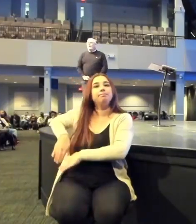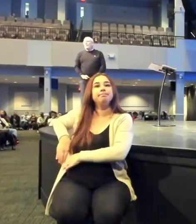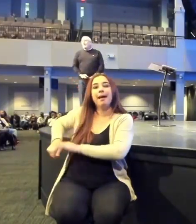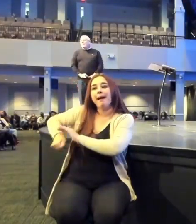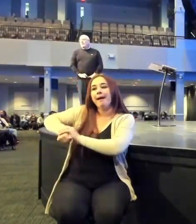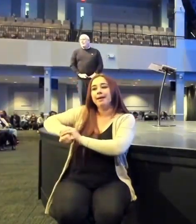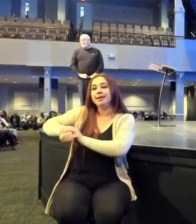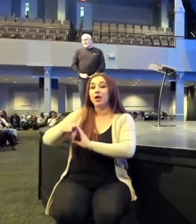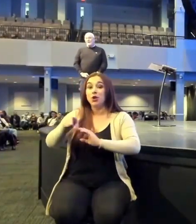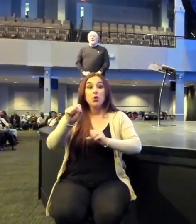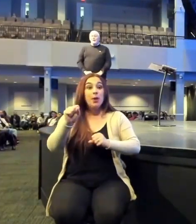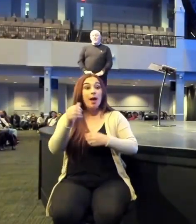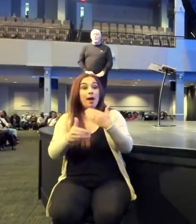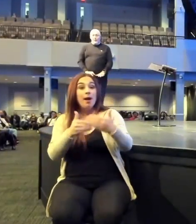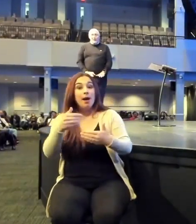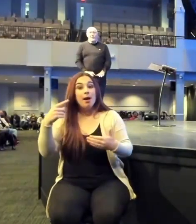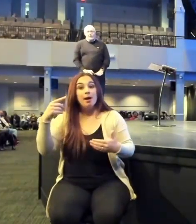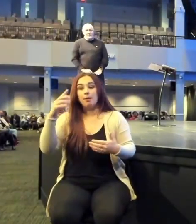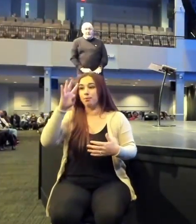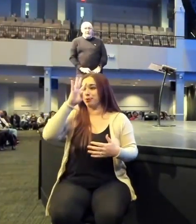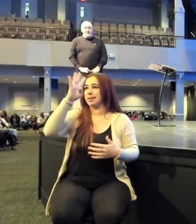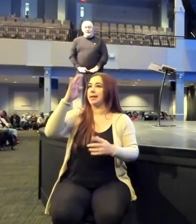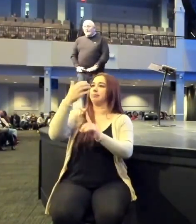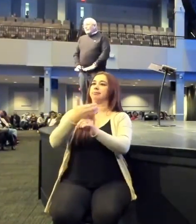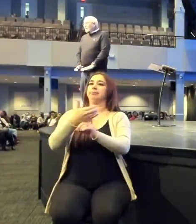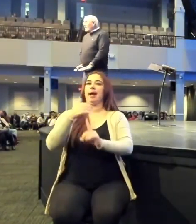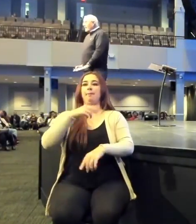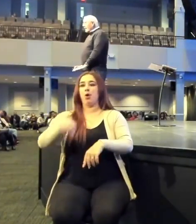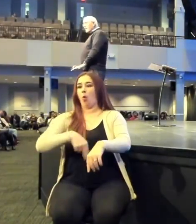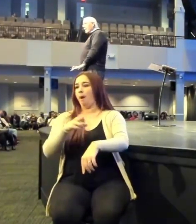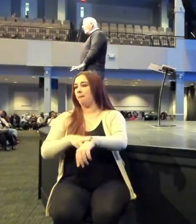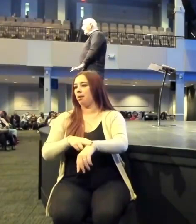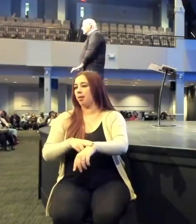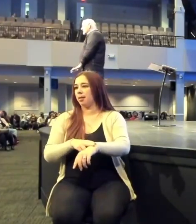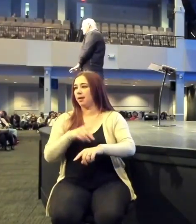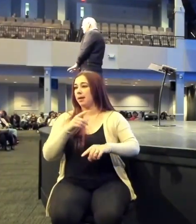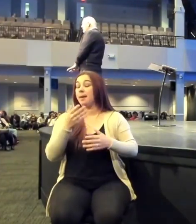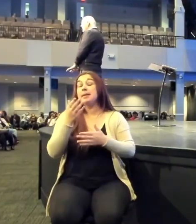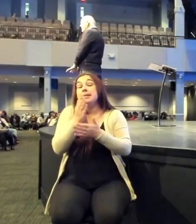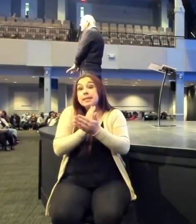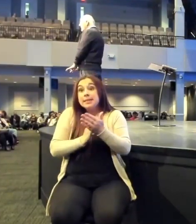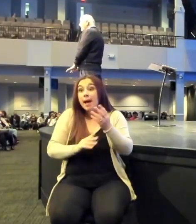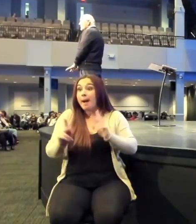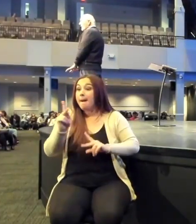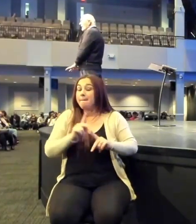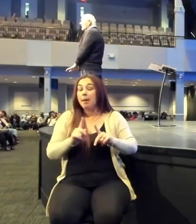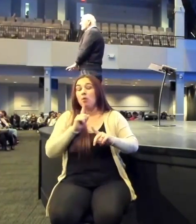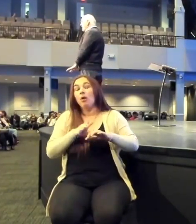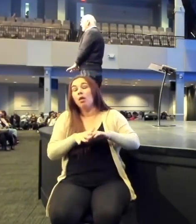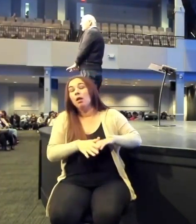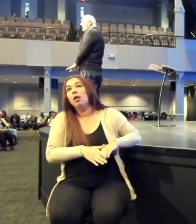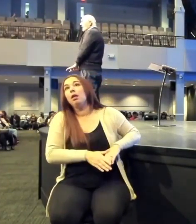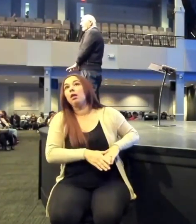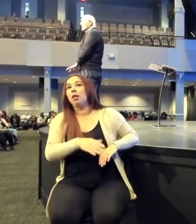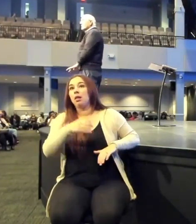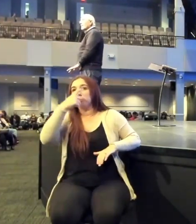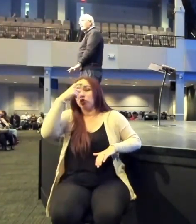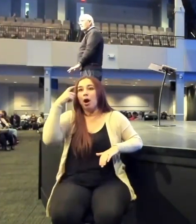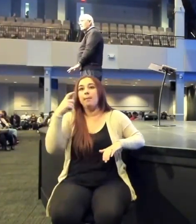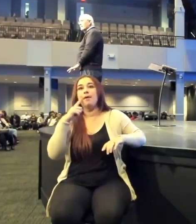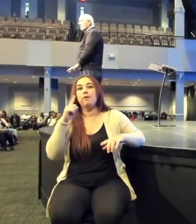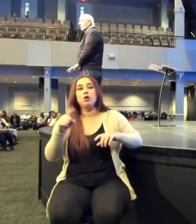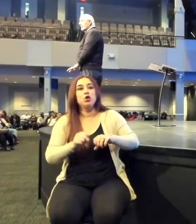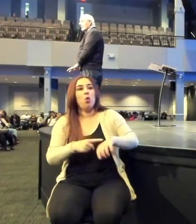So you can go around and pretend like you're normal, and you may not even be aware. Some people have been pushing a beach ball down so long, they forgot it was